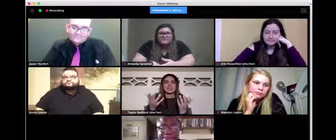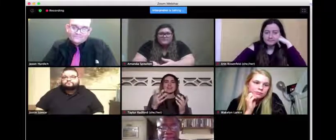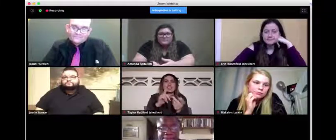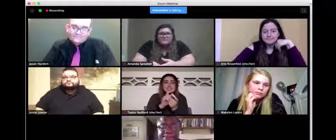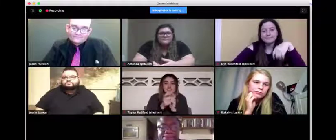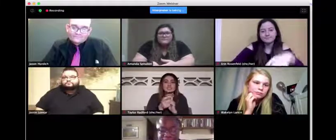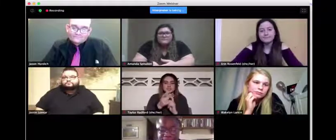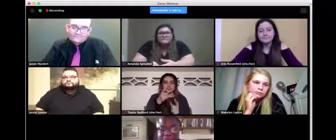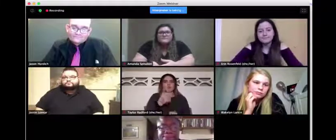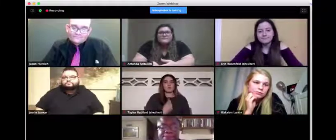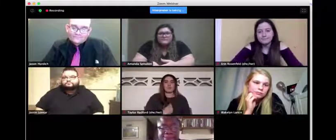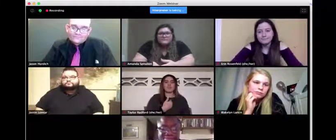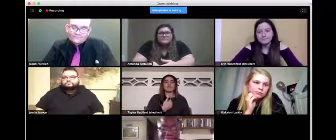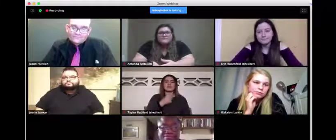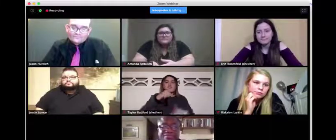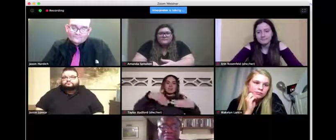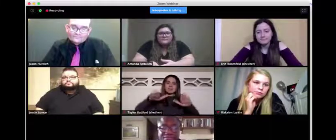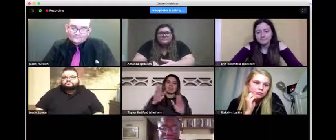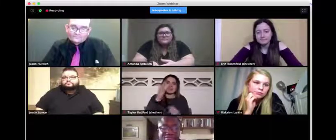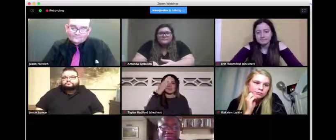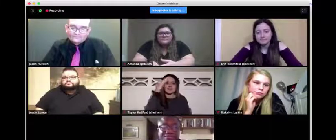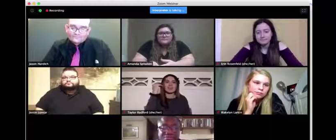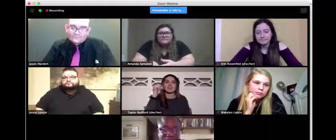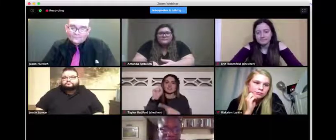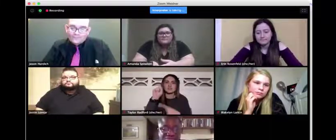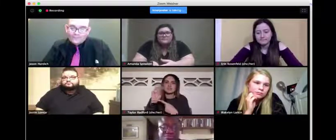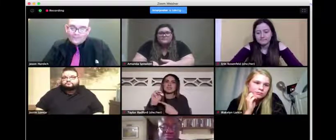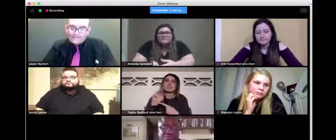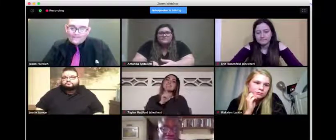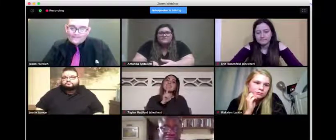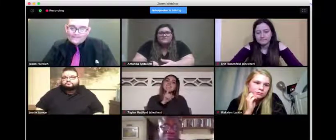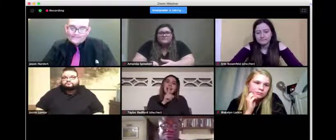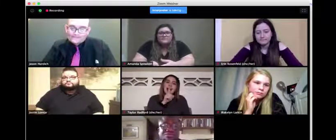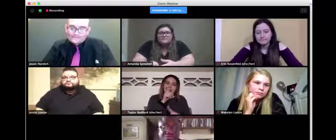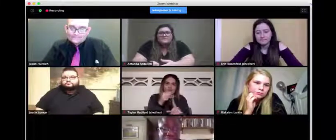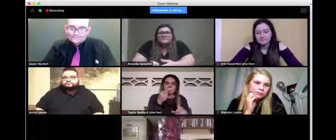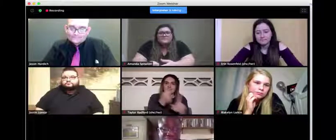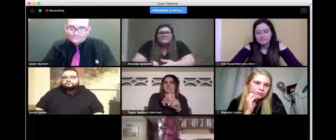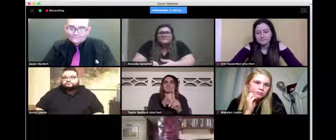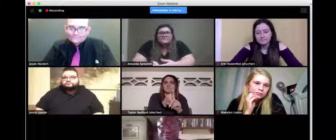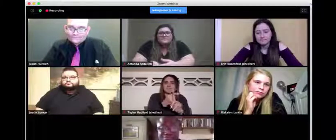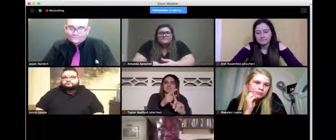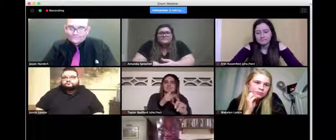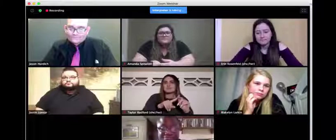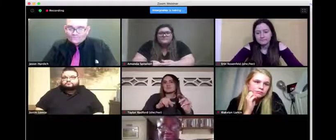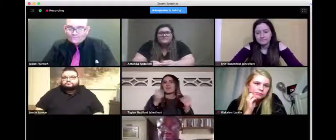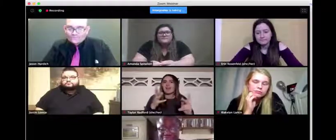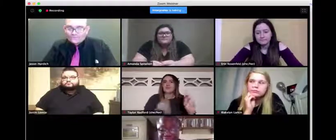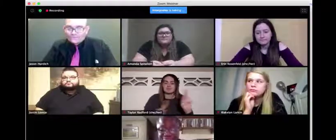social media impact your life in that way. So let those negative people just push to the